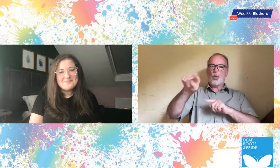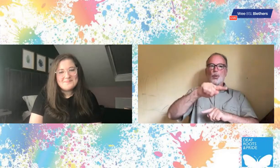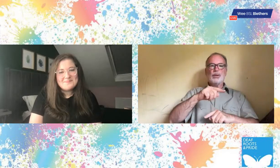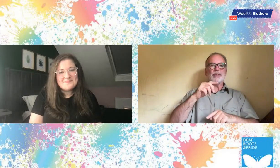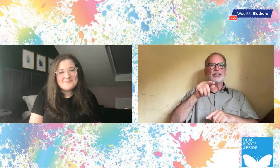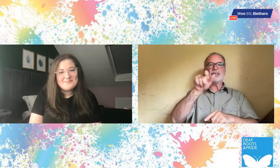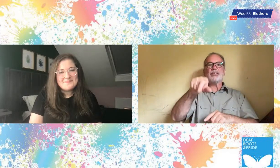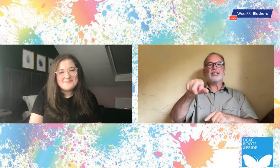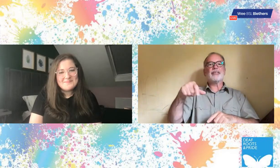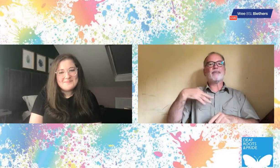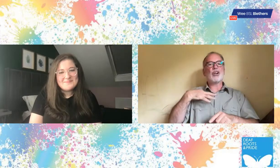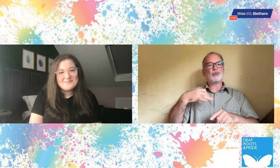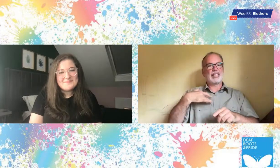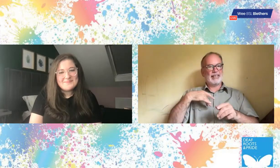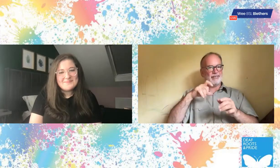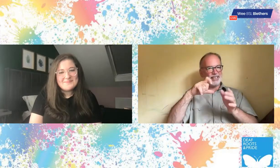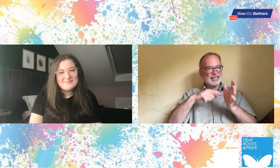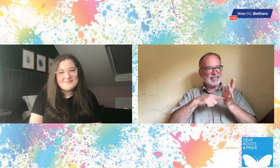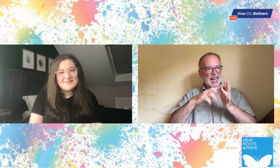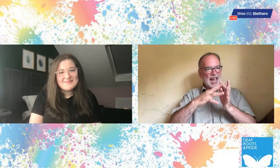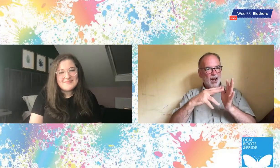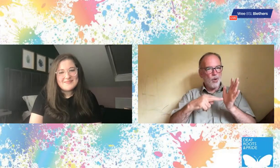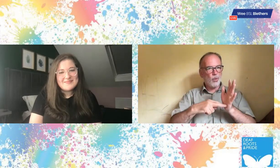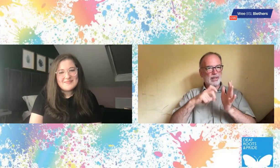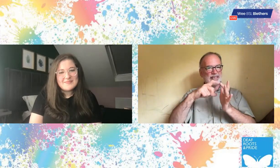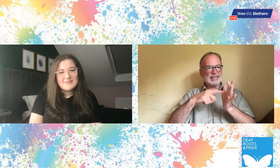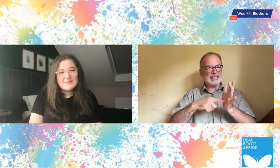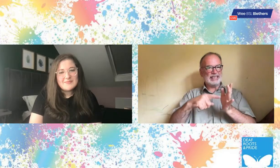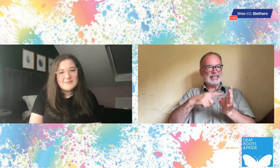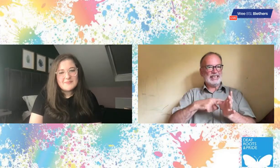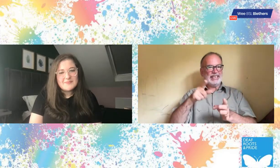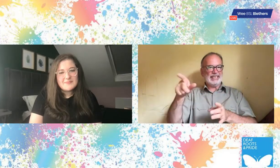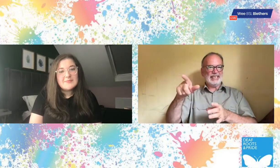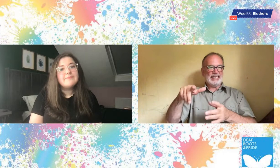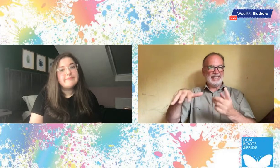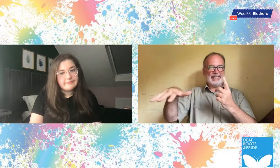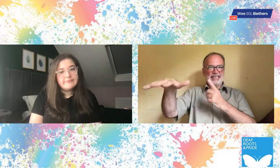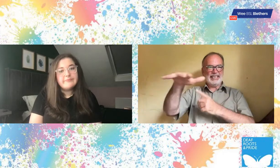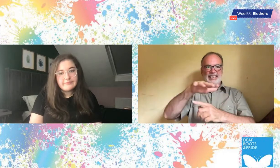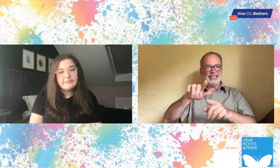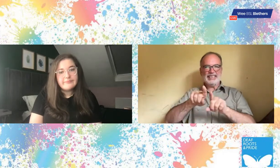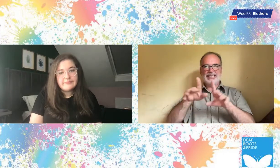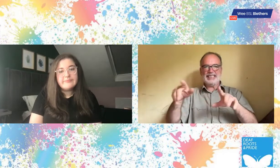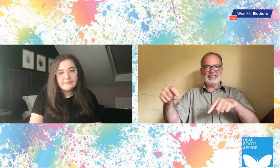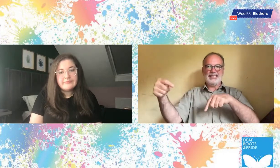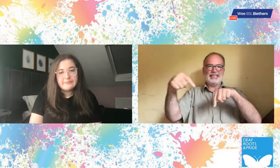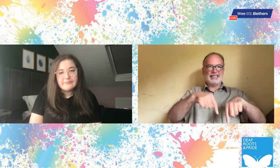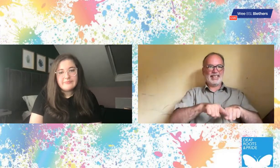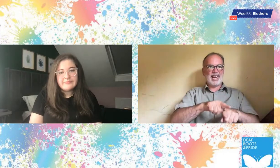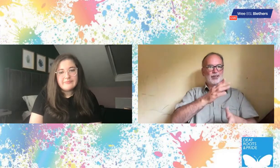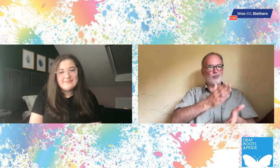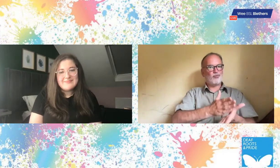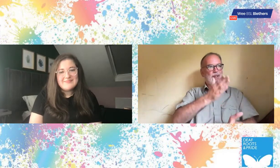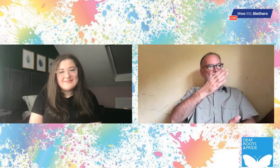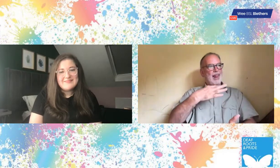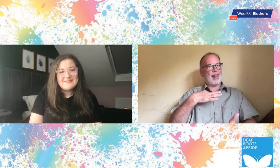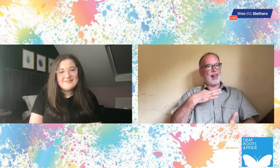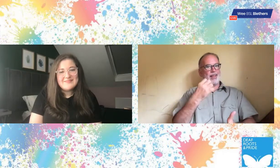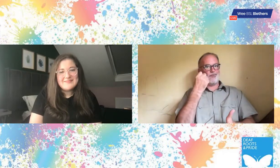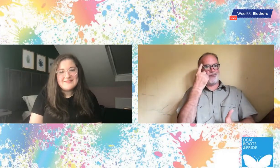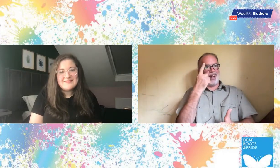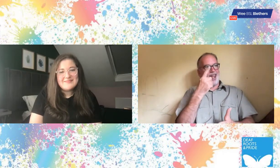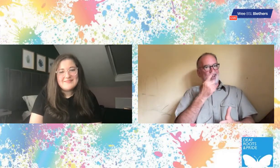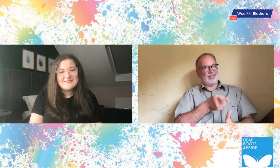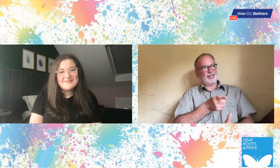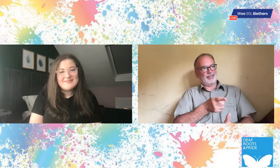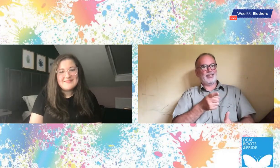realize the challenges and the hard work involved. Um, but lots of people come from cities,